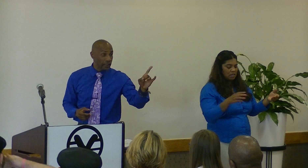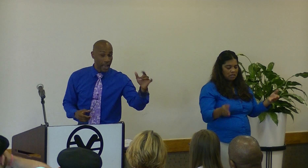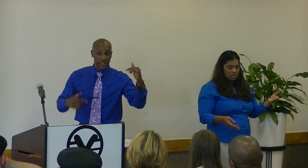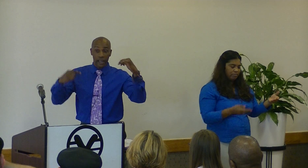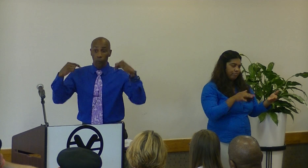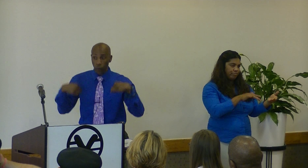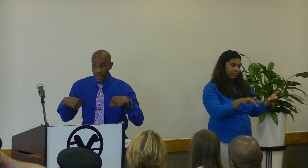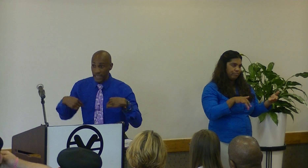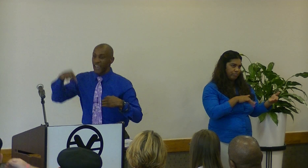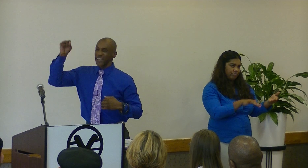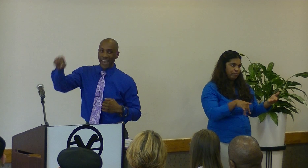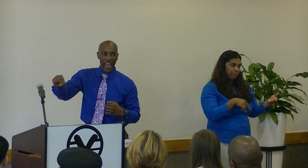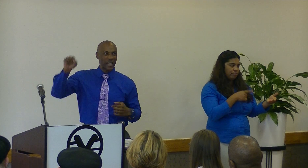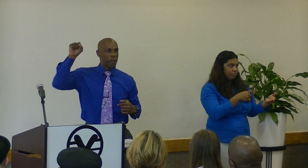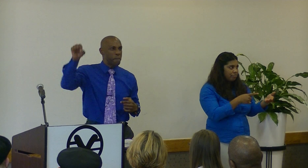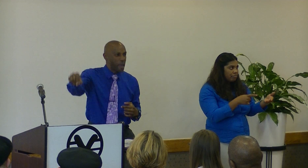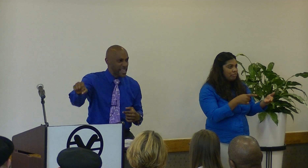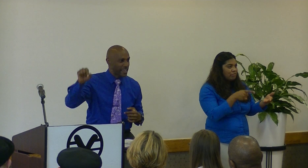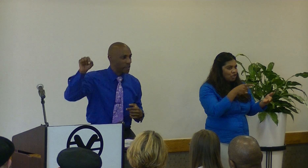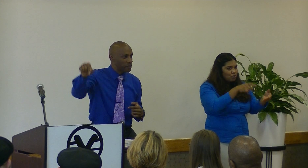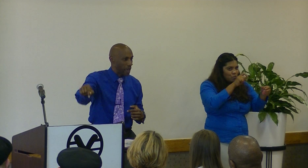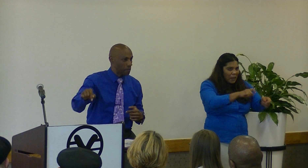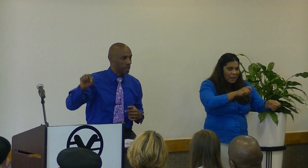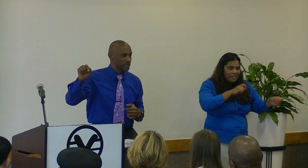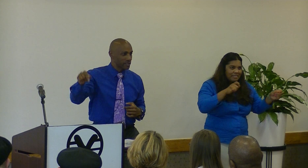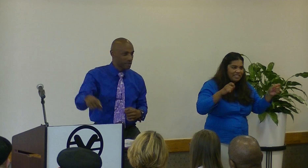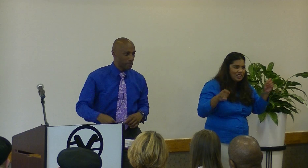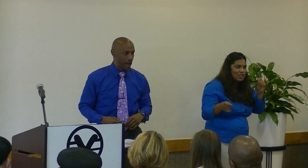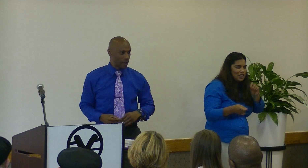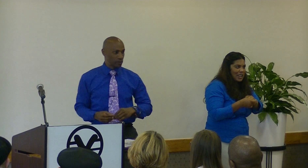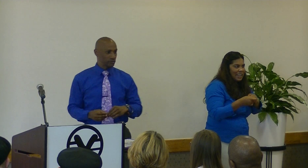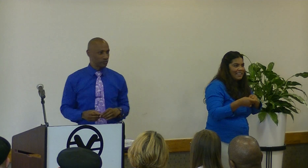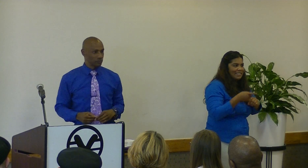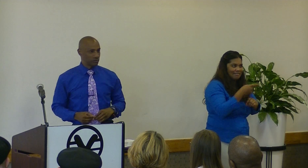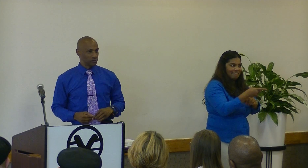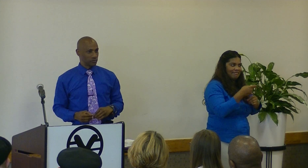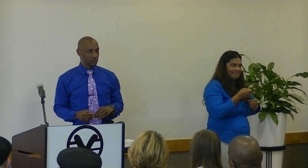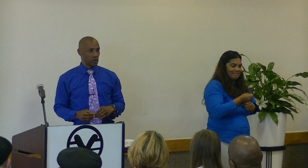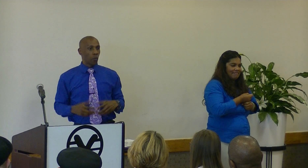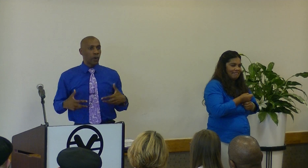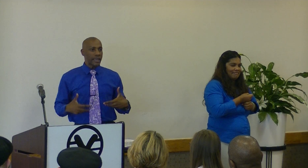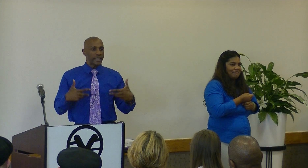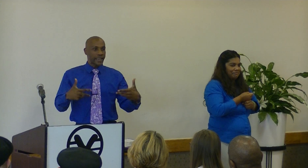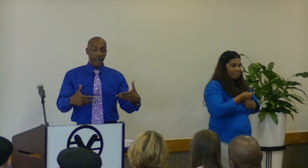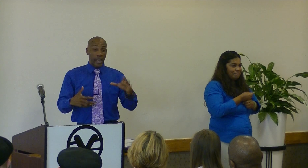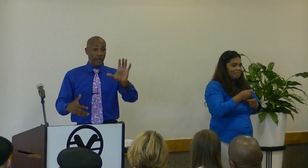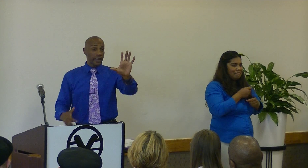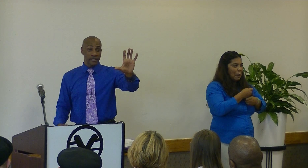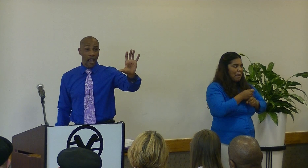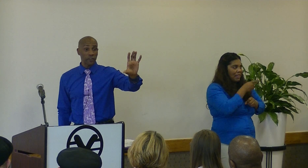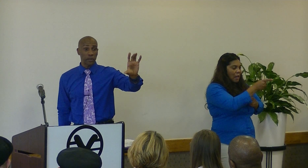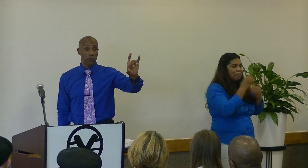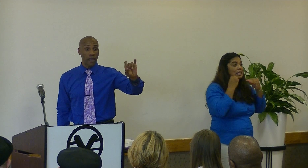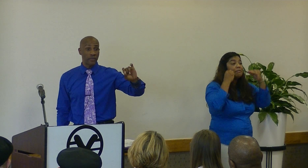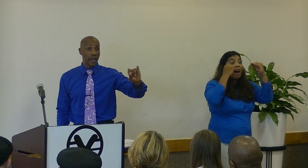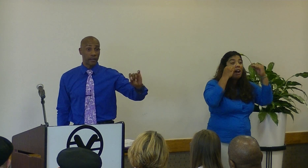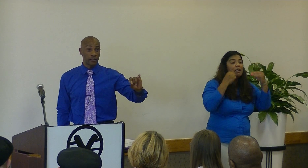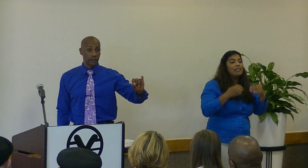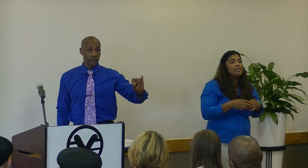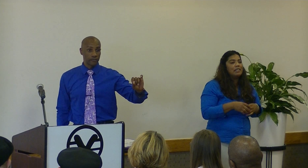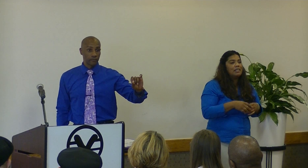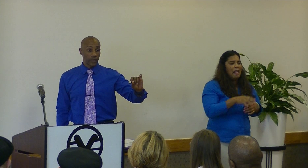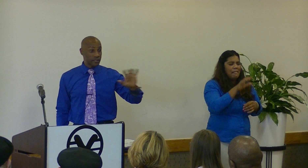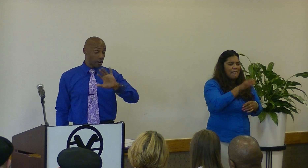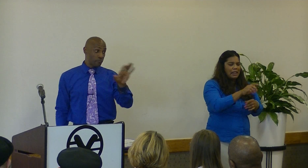And realize that we can make them smile. We can, and it doesn't have to be right